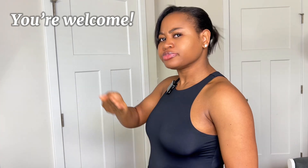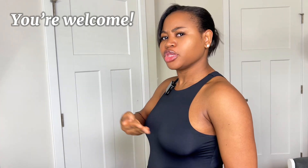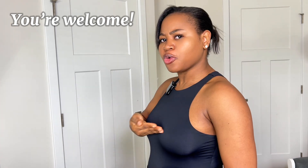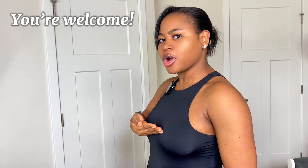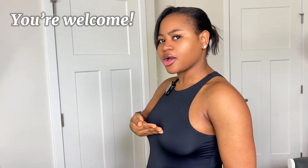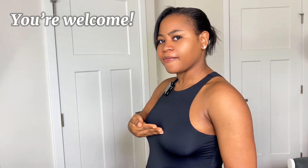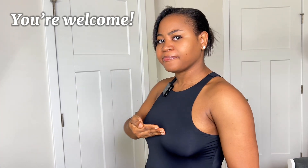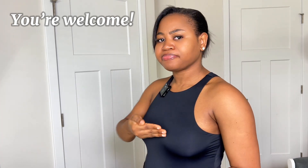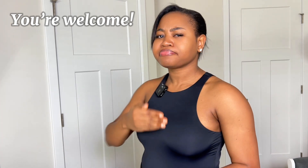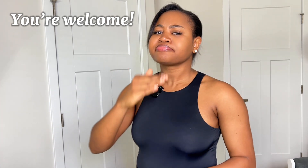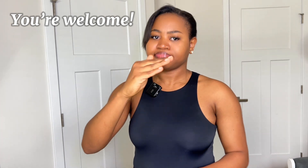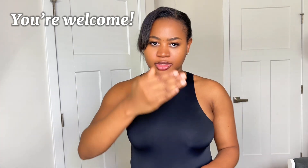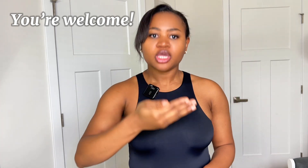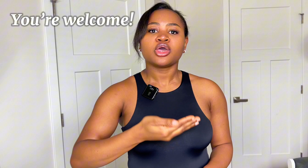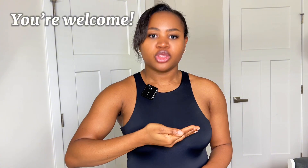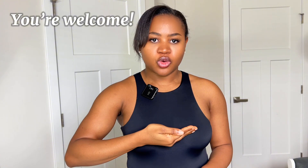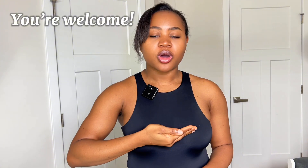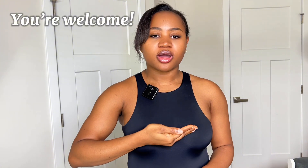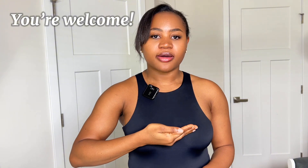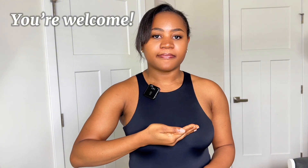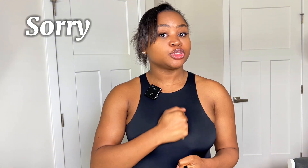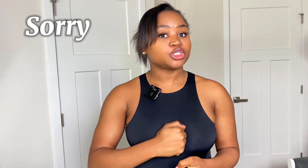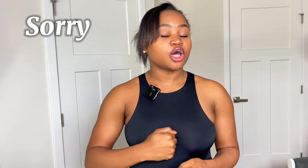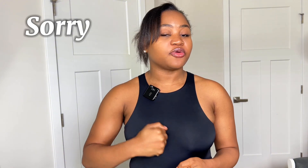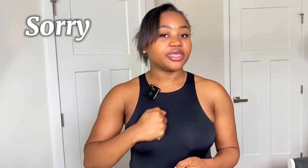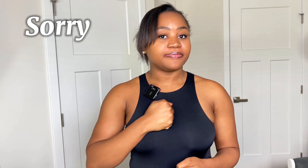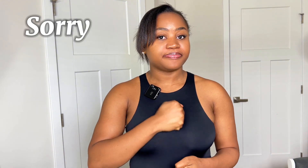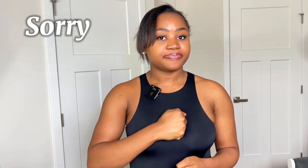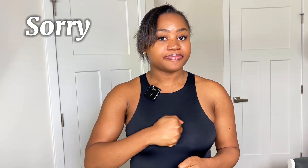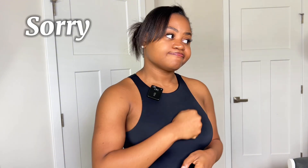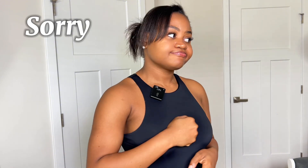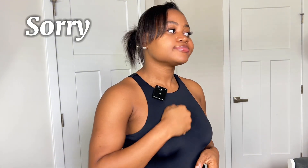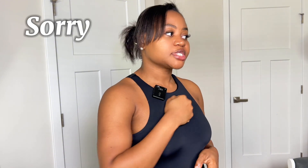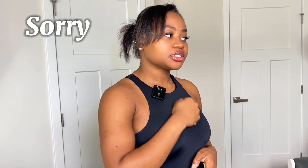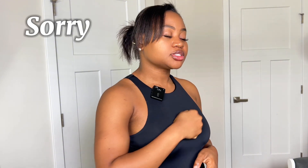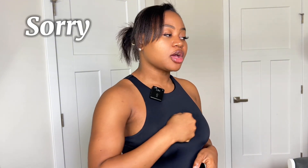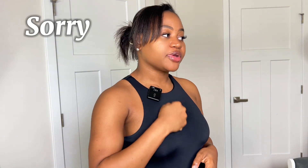You're welcome. You're welcome. Sorry. Sorry.